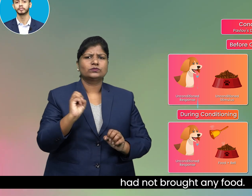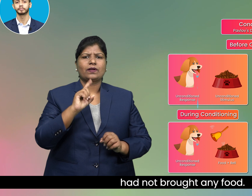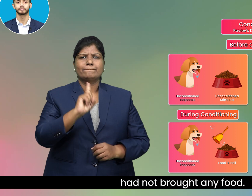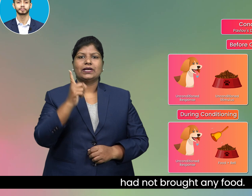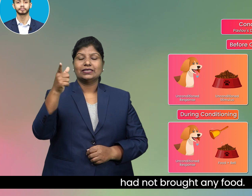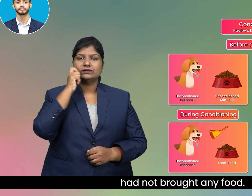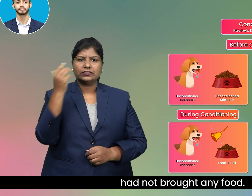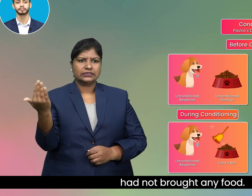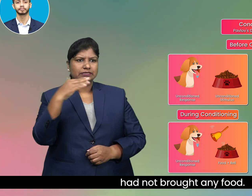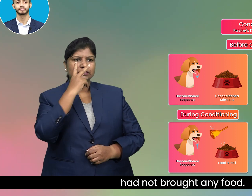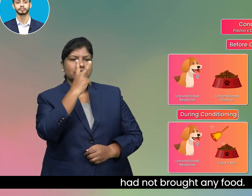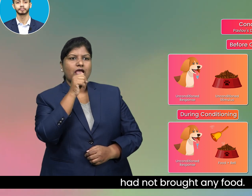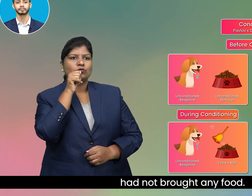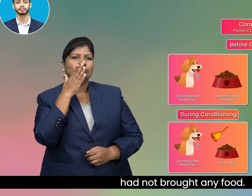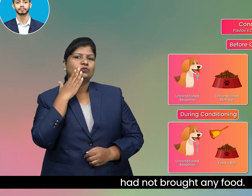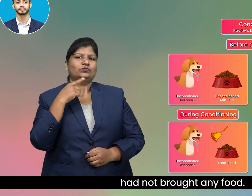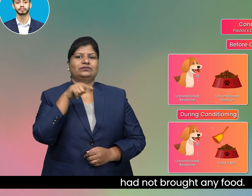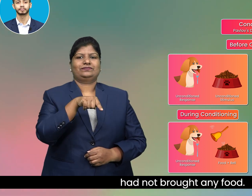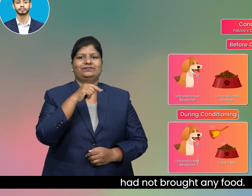food.